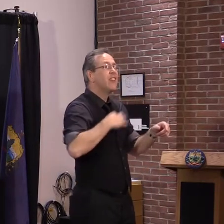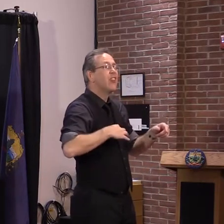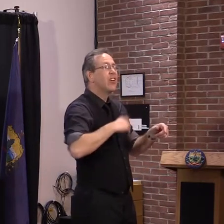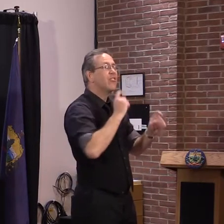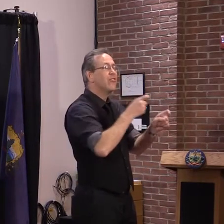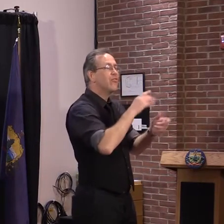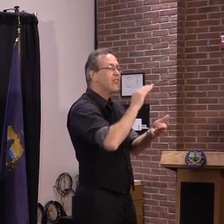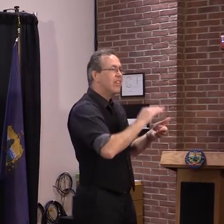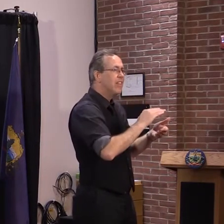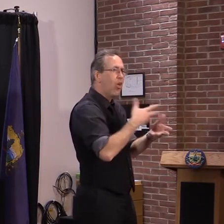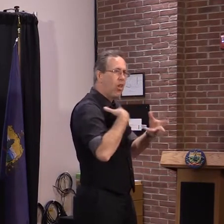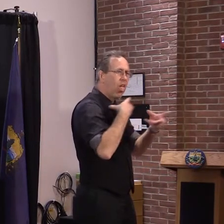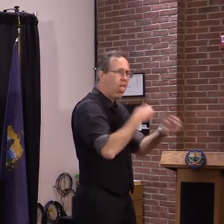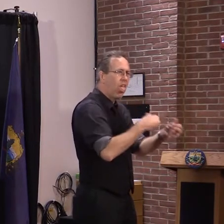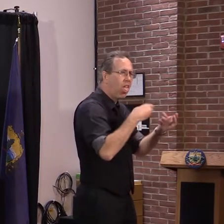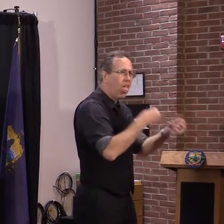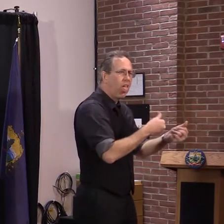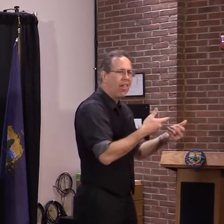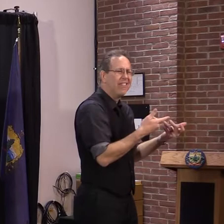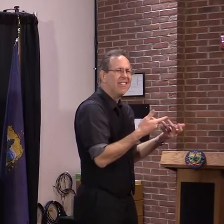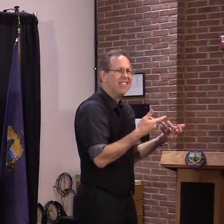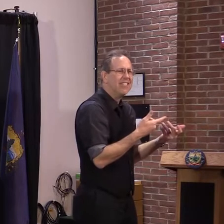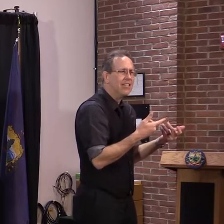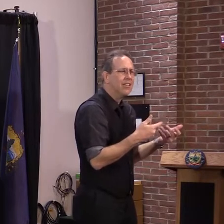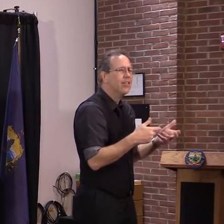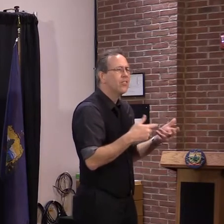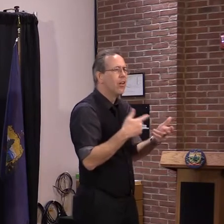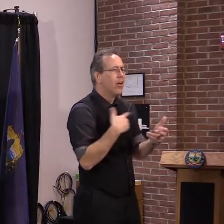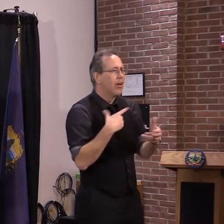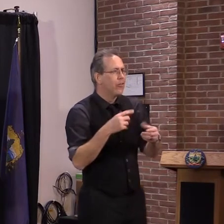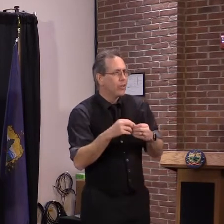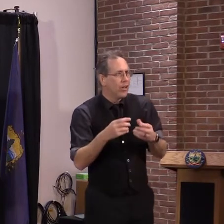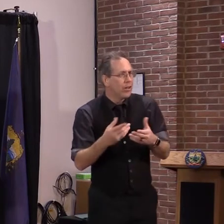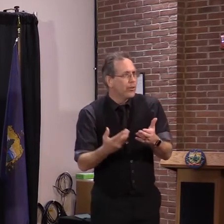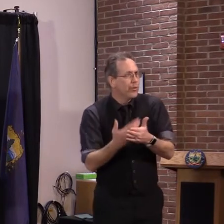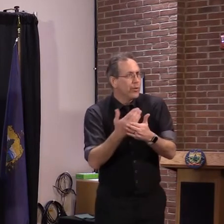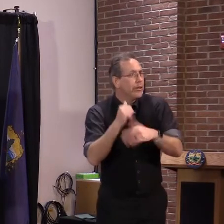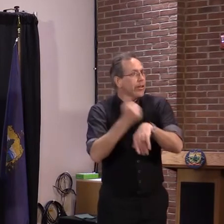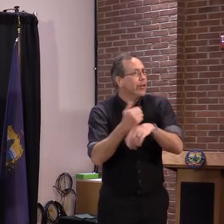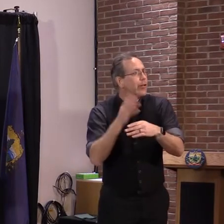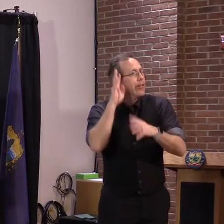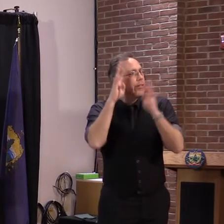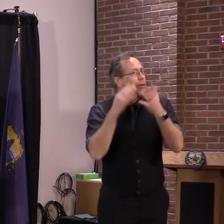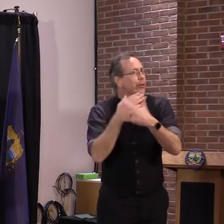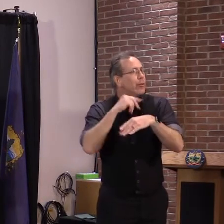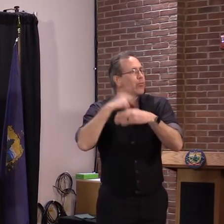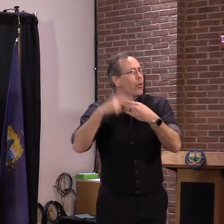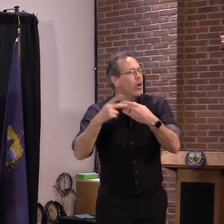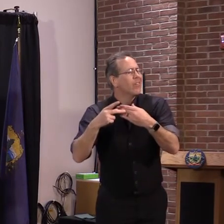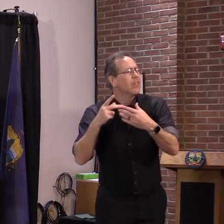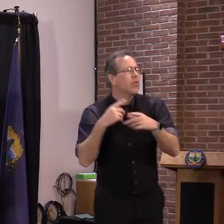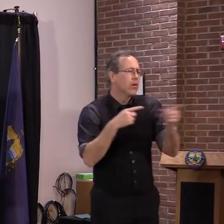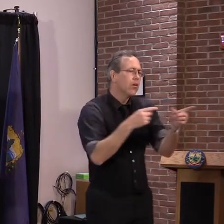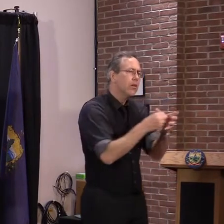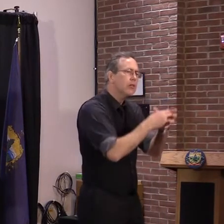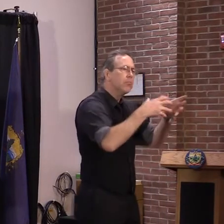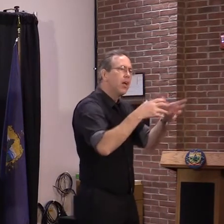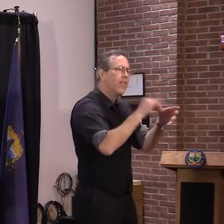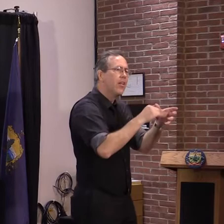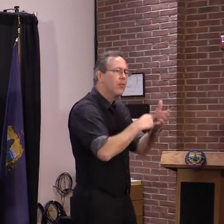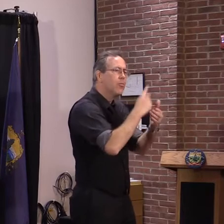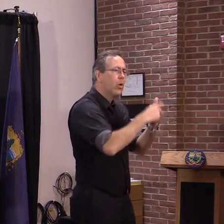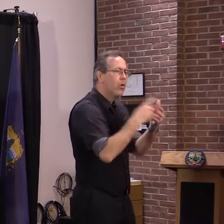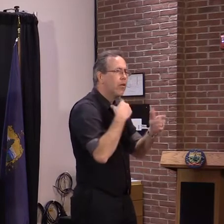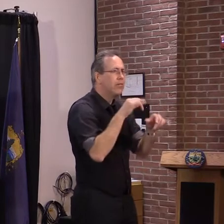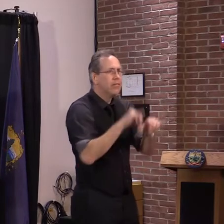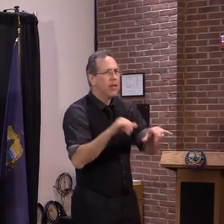overtaxed residents of Vermont than develop new programs. So developing new programs, I think, is that